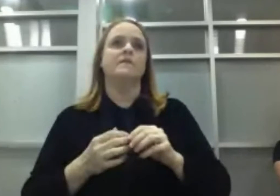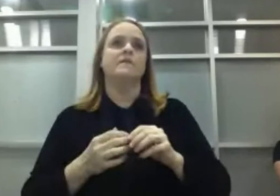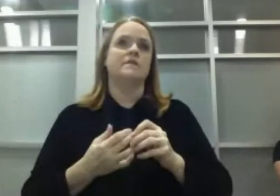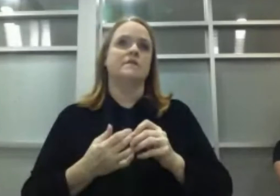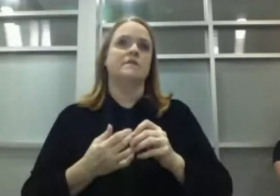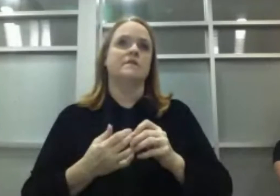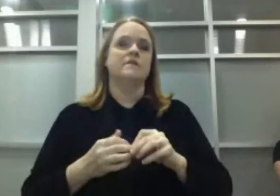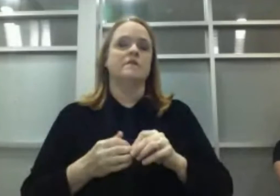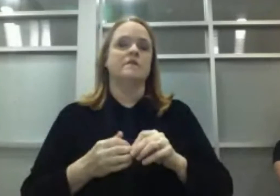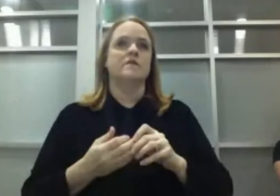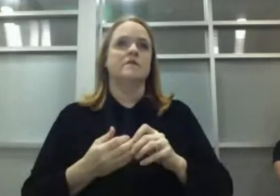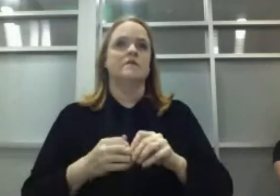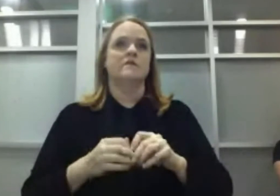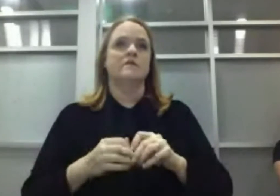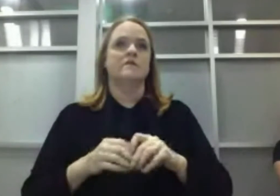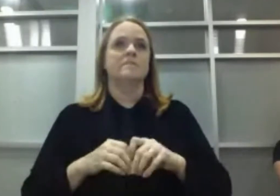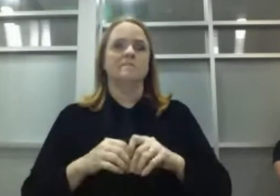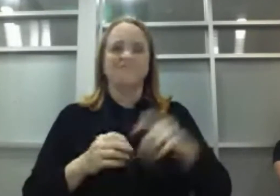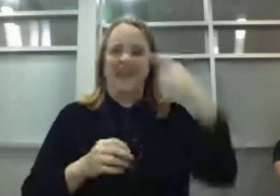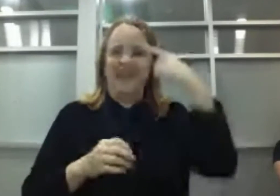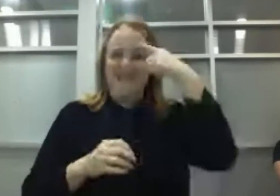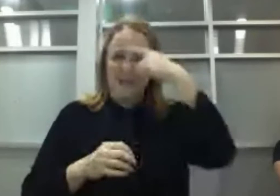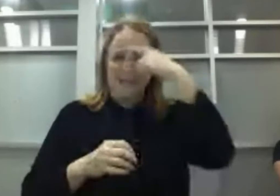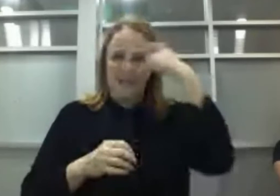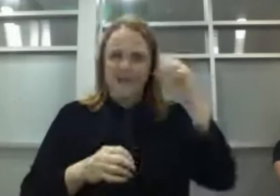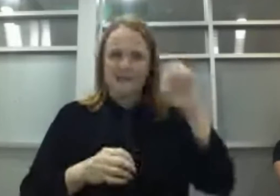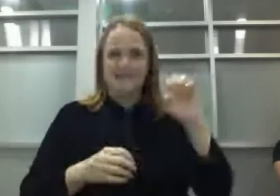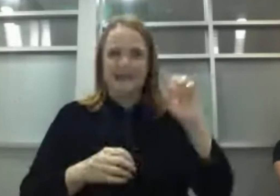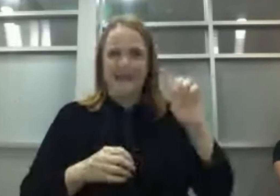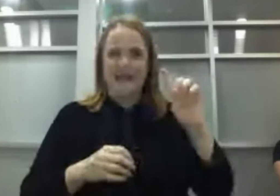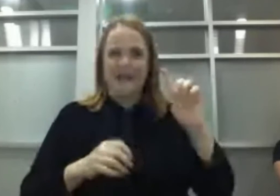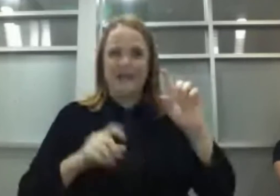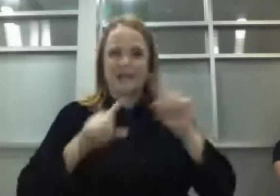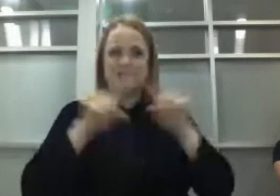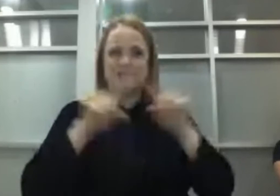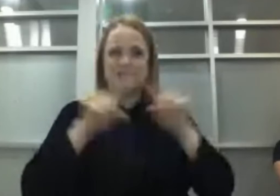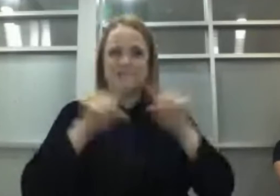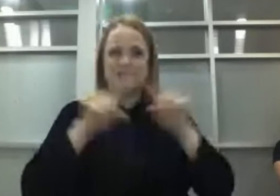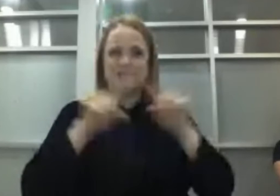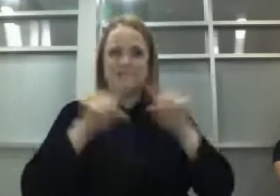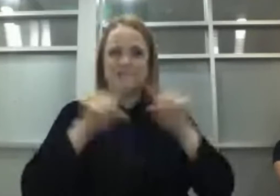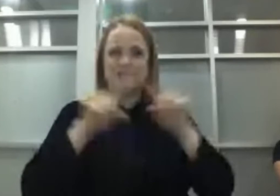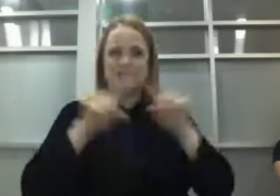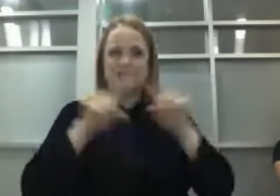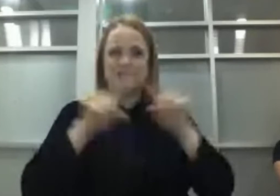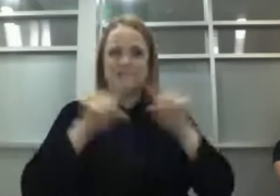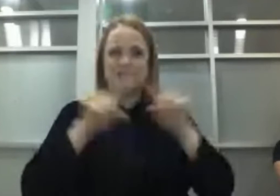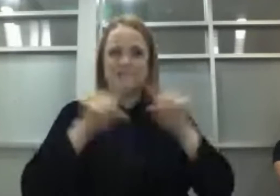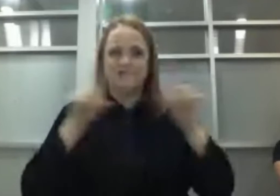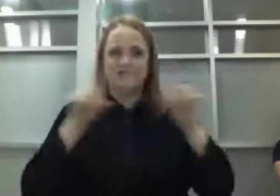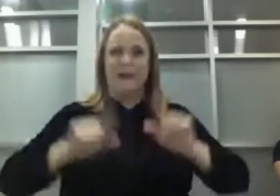Okay. I think it's because I put Ed's screen up, and so it won. Sound now? Yeah. I got bars now.